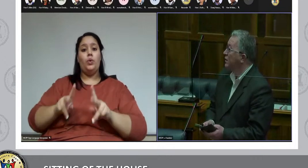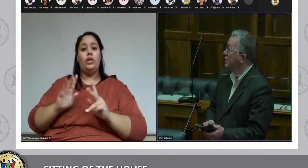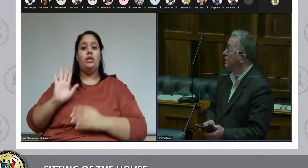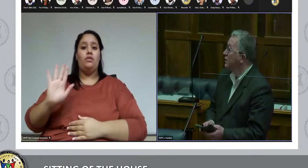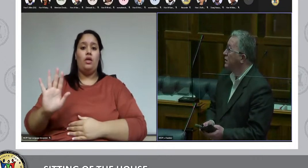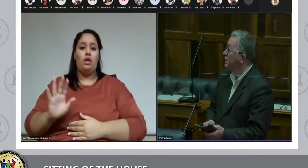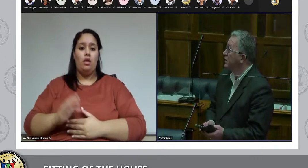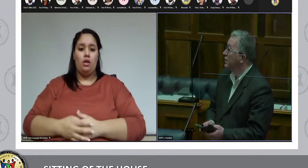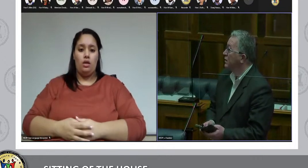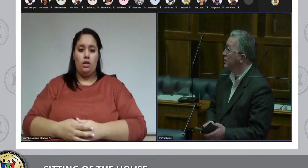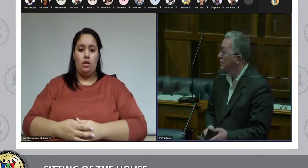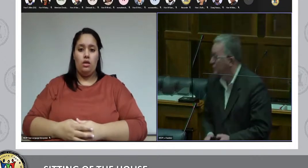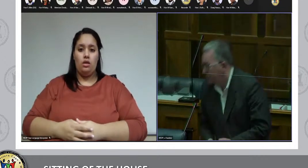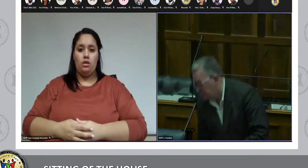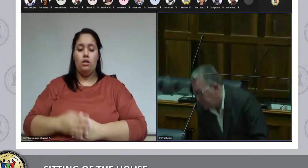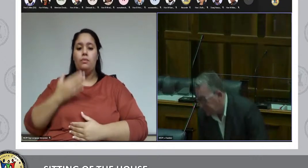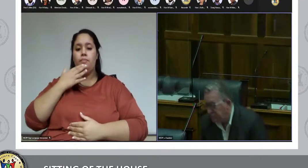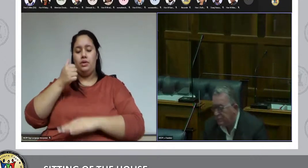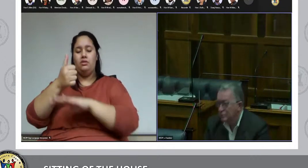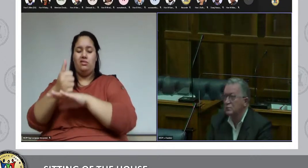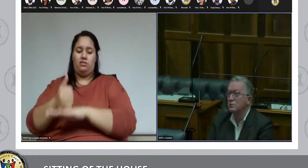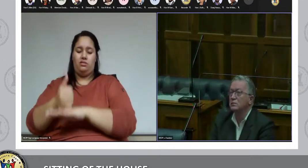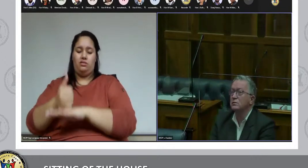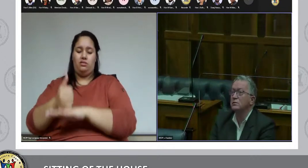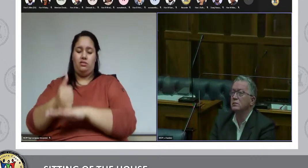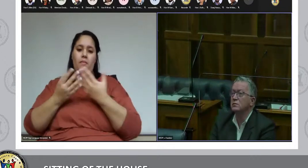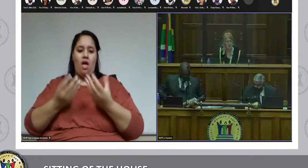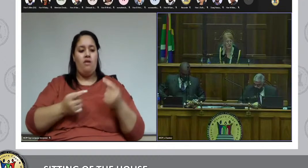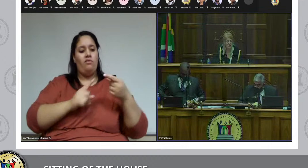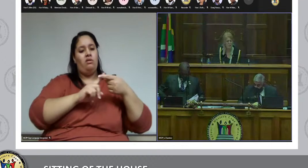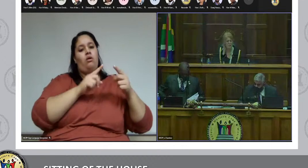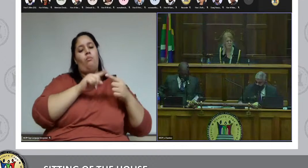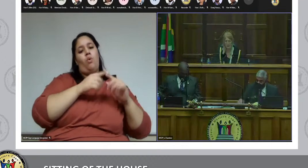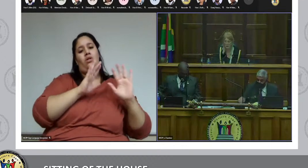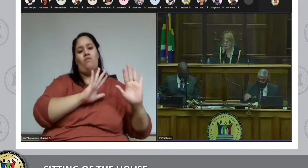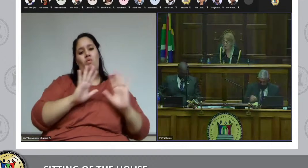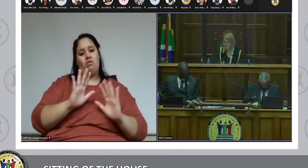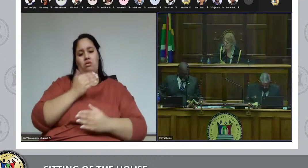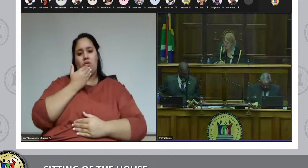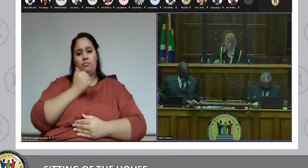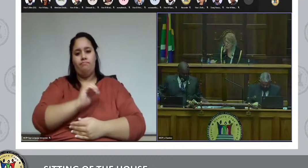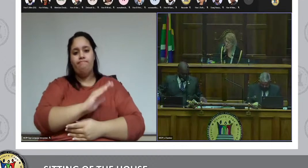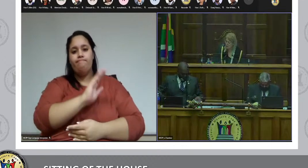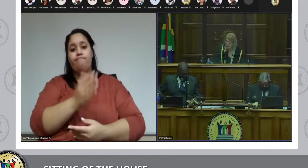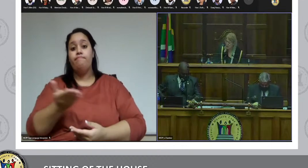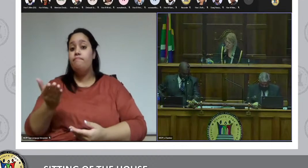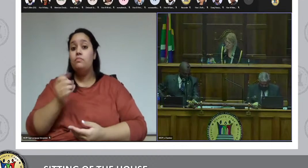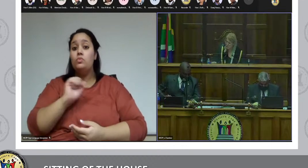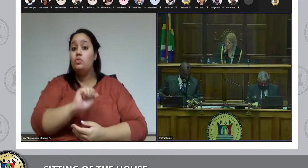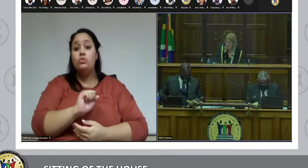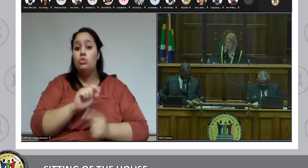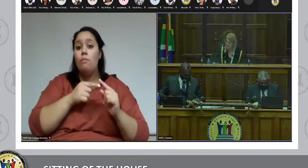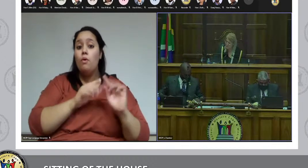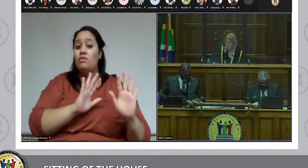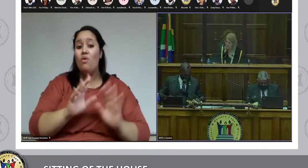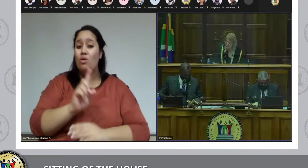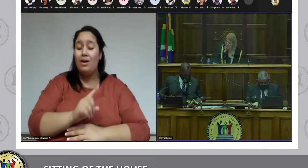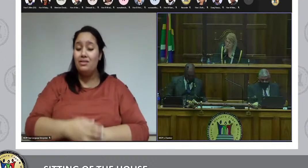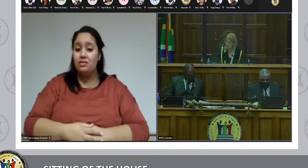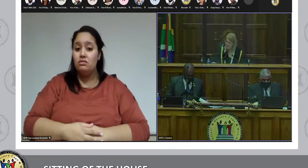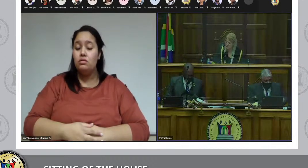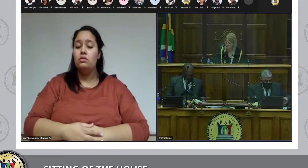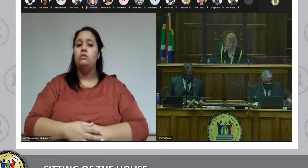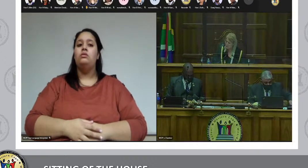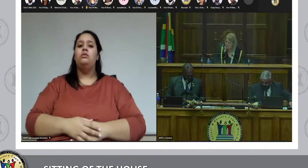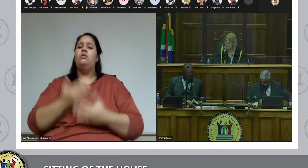Sorry? Take your seat, Honourable Member. There's a point of order from the Chief Whip. Honourable Member, what's your point of order? Thank you, Honourable